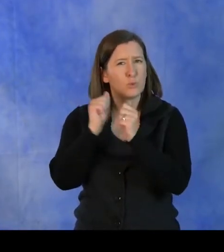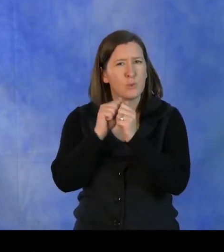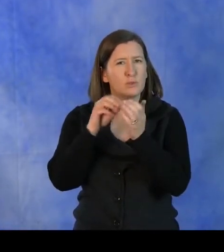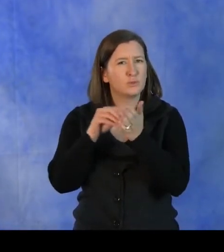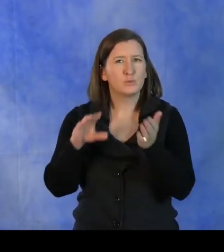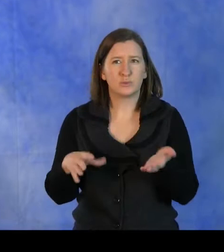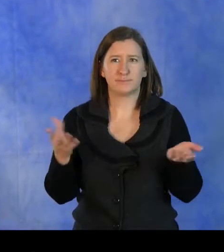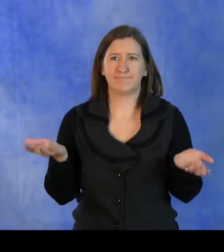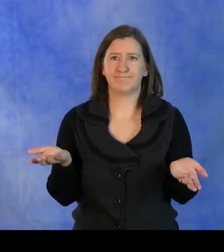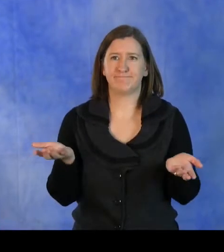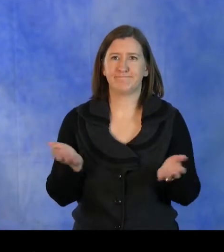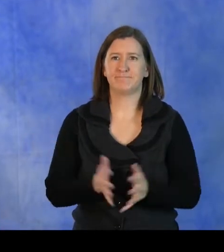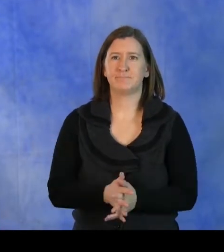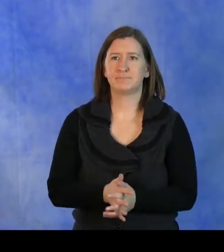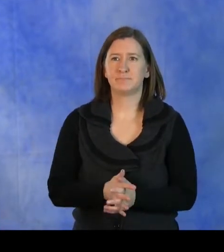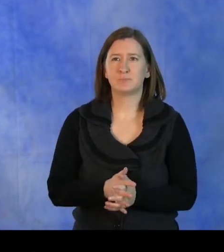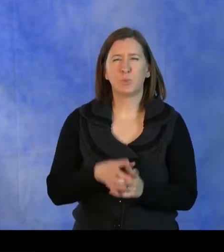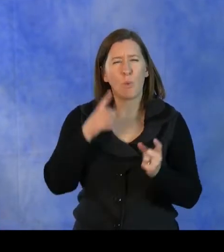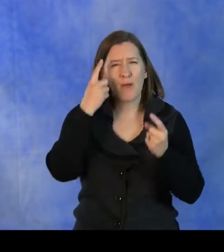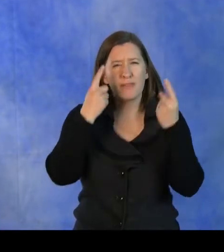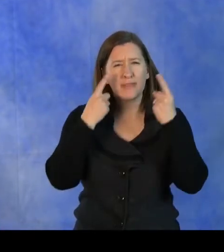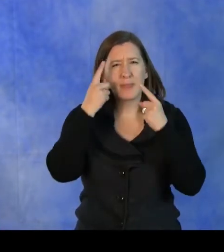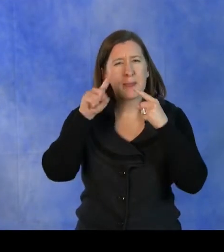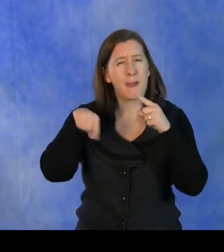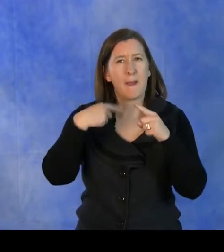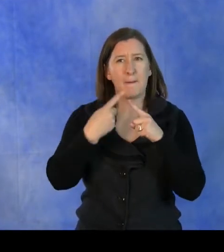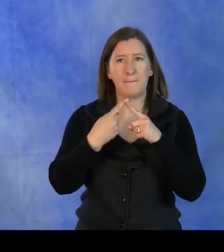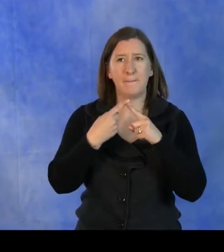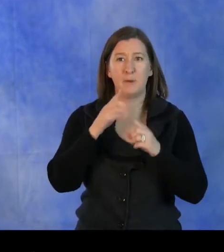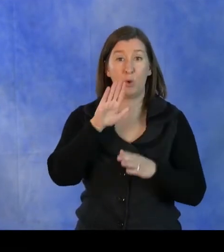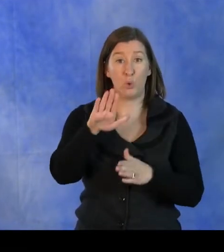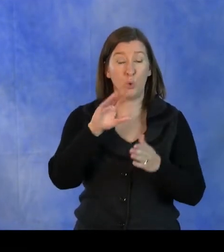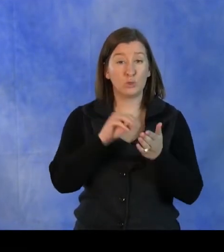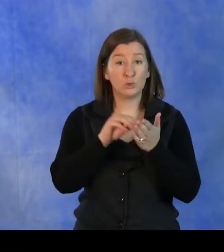So what do you see in your classroom with your students?